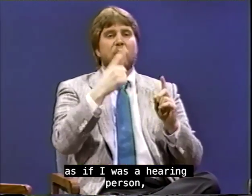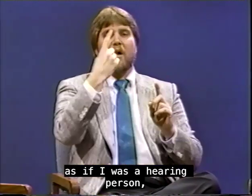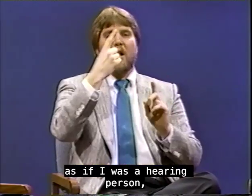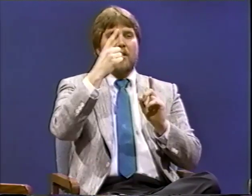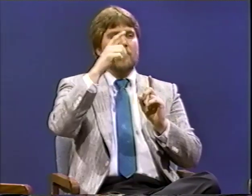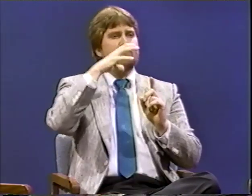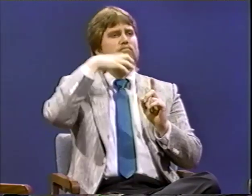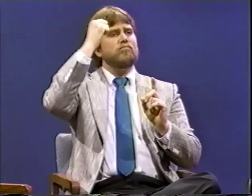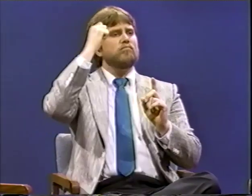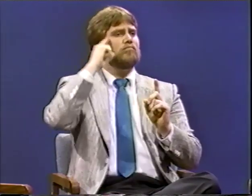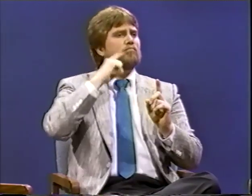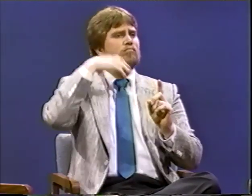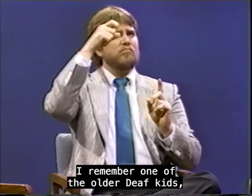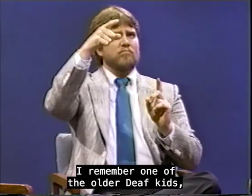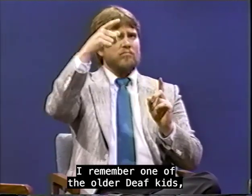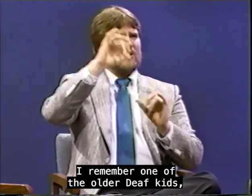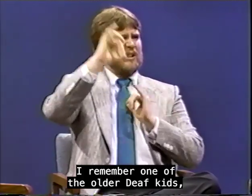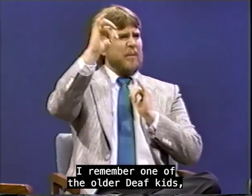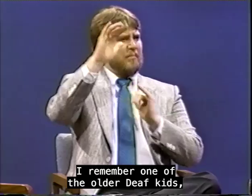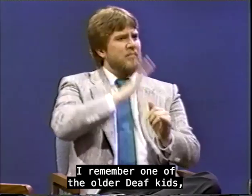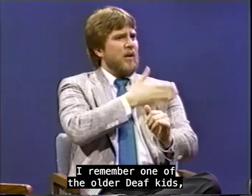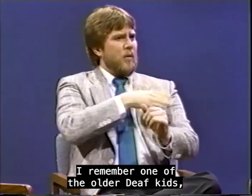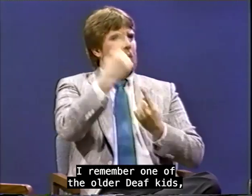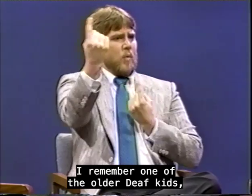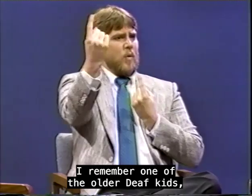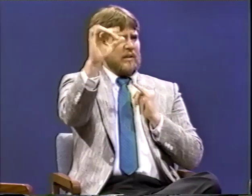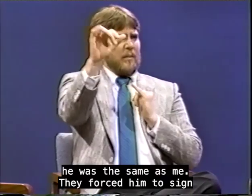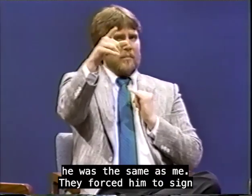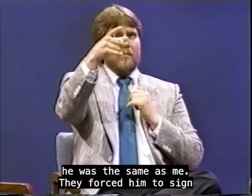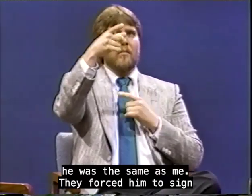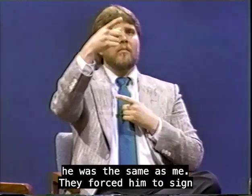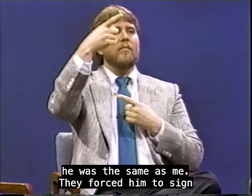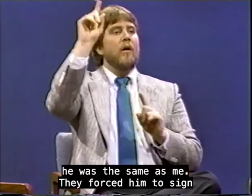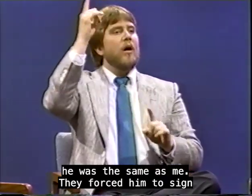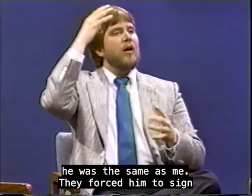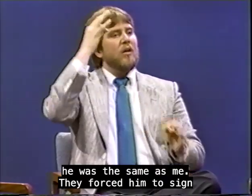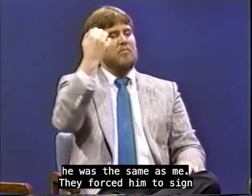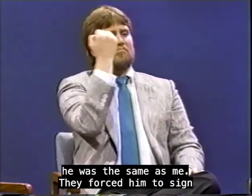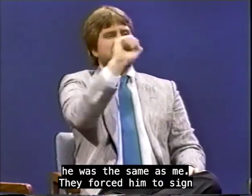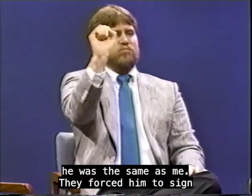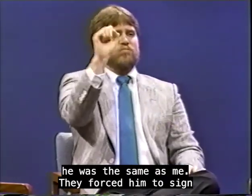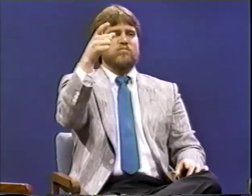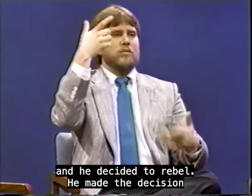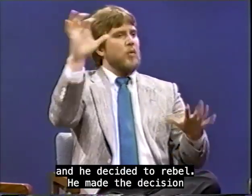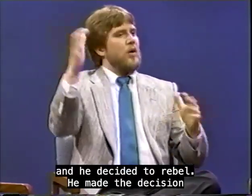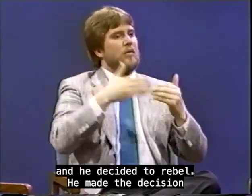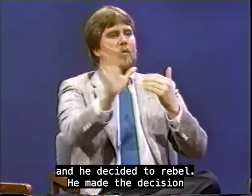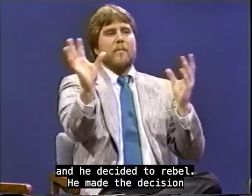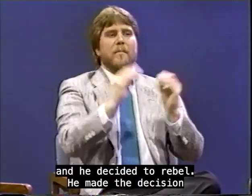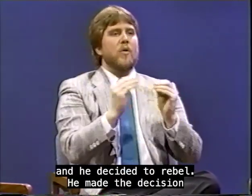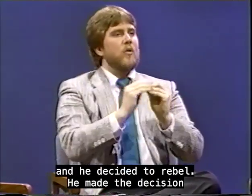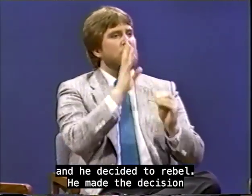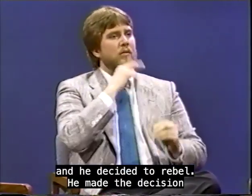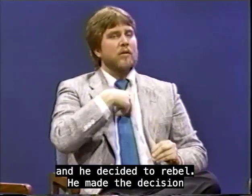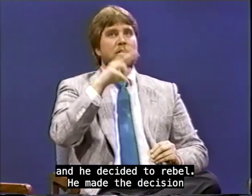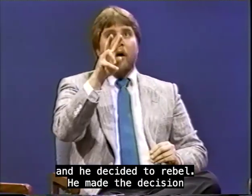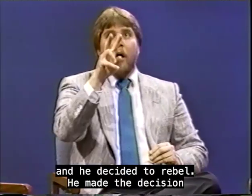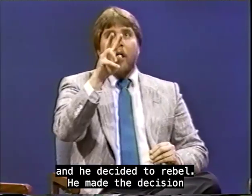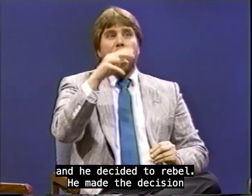this. I remember one of the older deaf kids, he was the same as me. They forced him to sign, and he decided to rebel. He made the